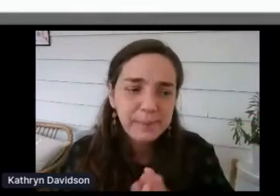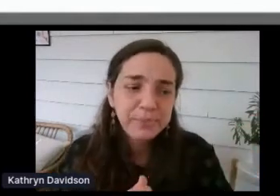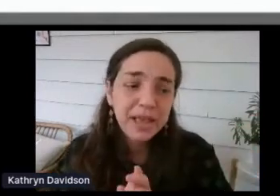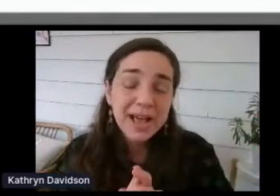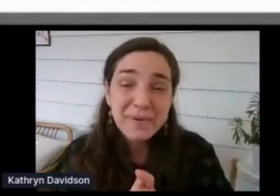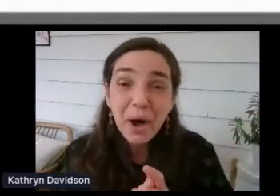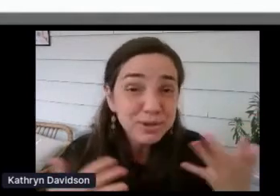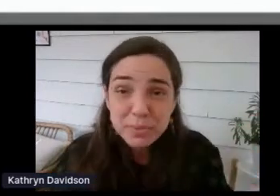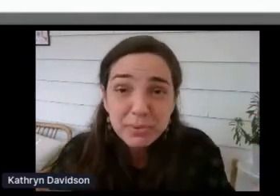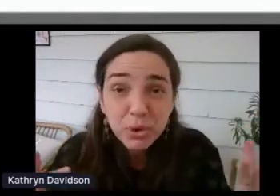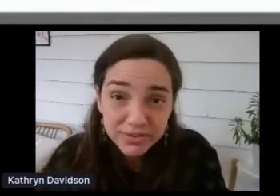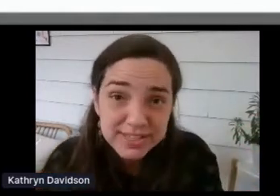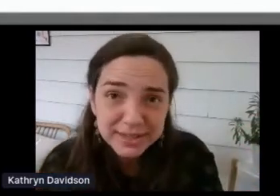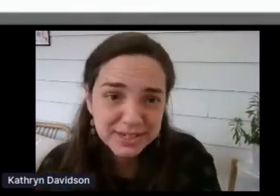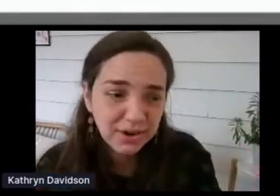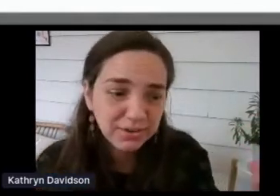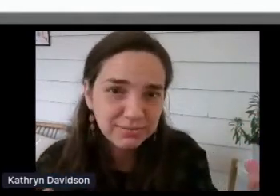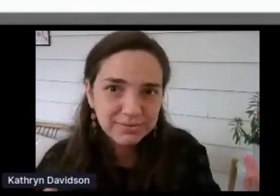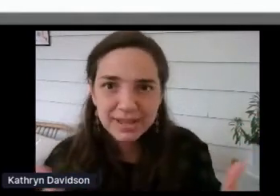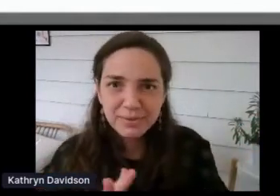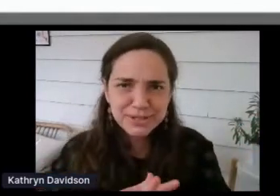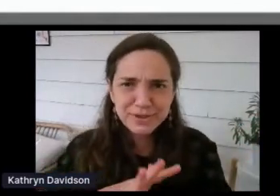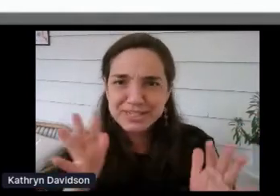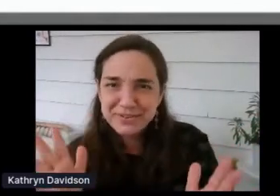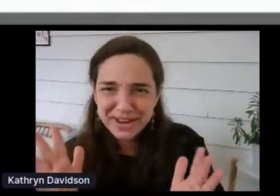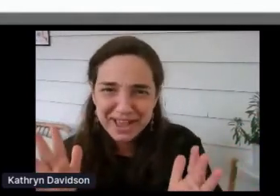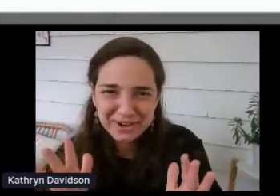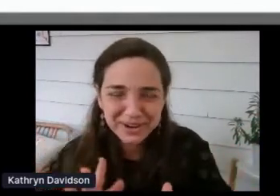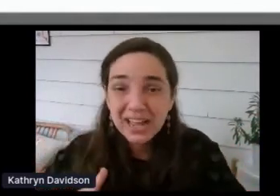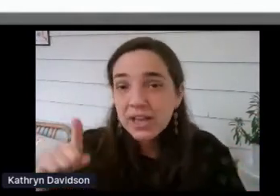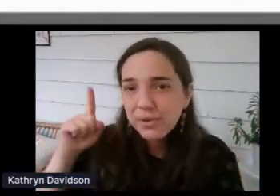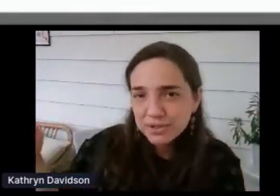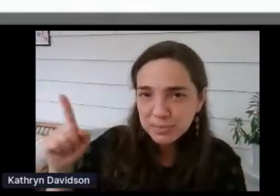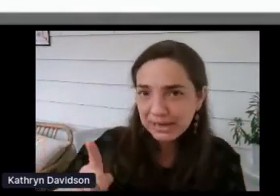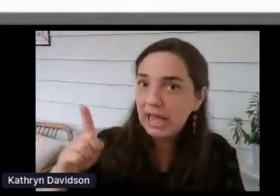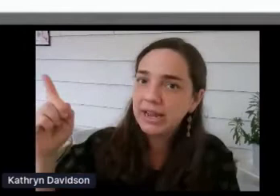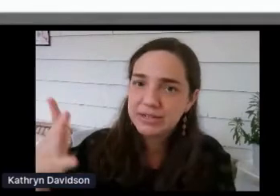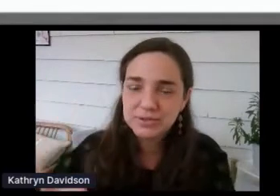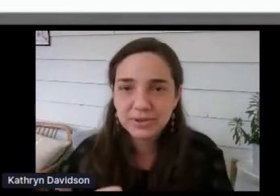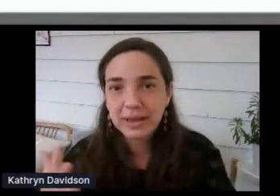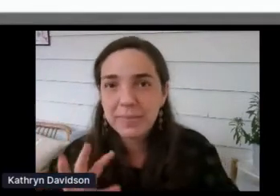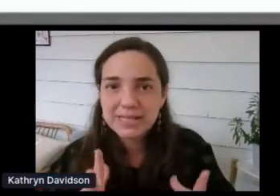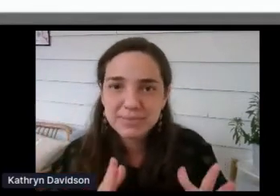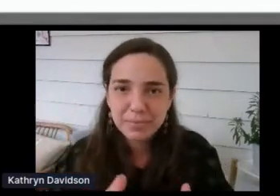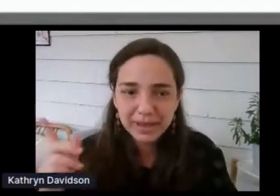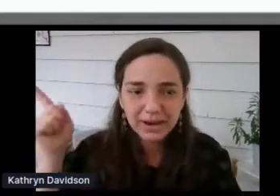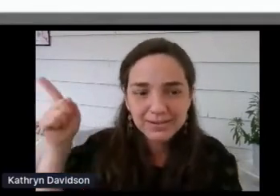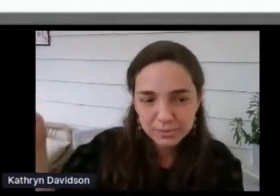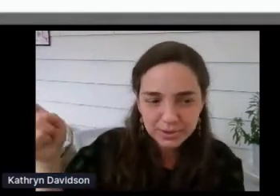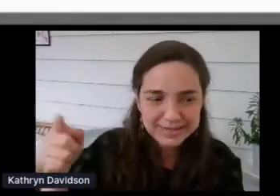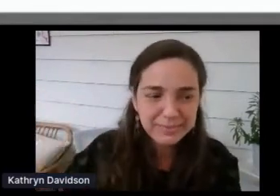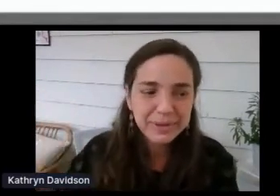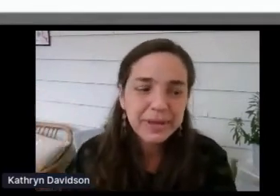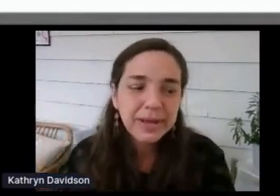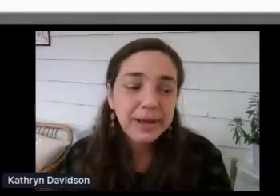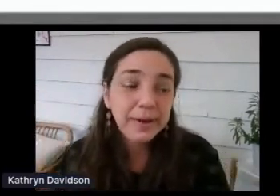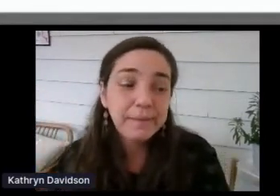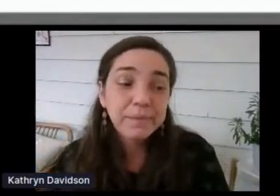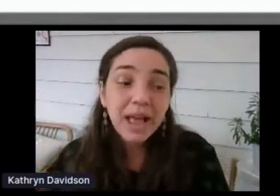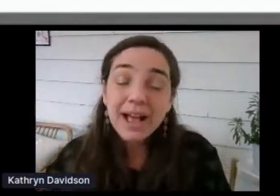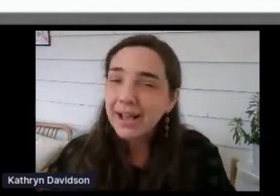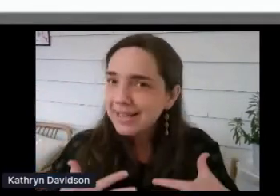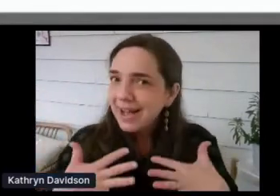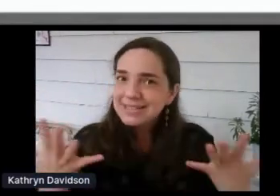like that. Also, people who are physically tall, which is a very different category, you also point higher to. So like a basketball player, you point